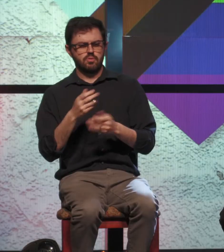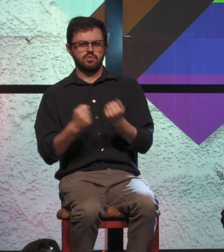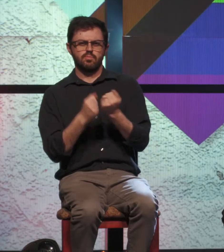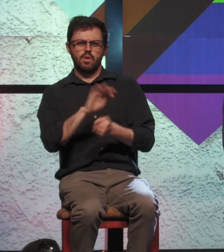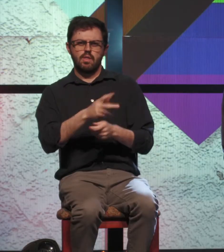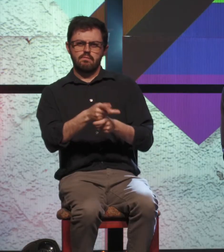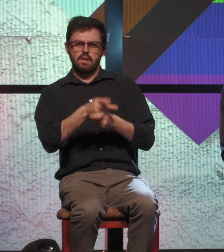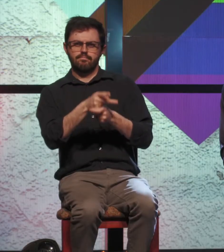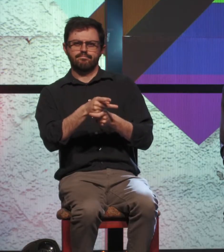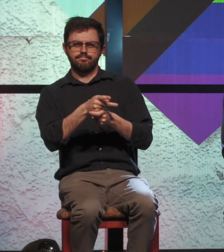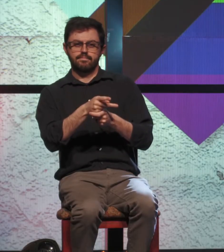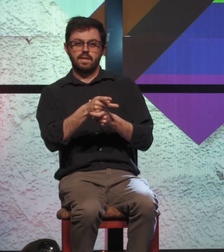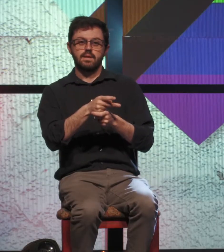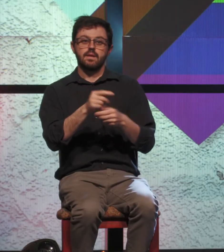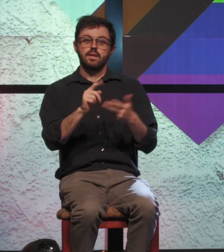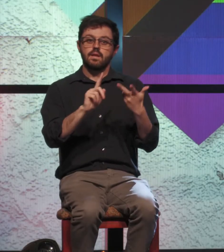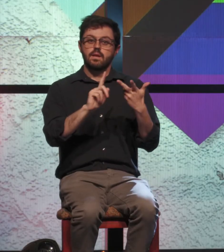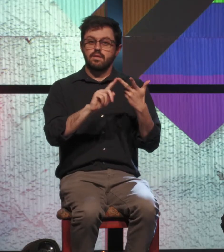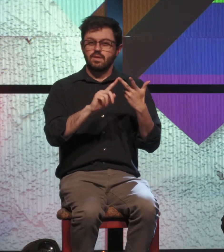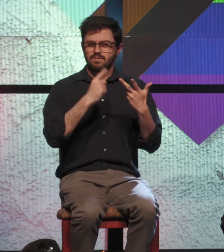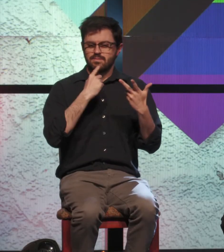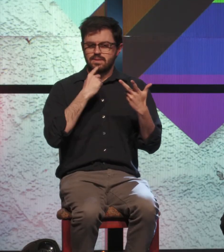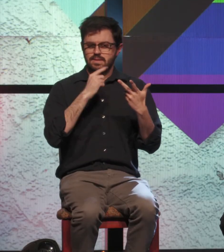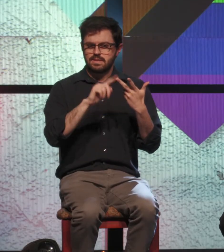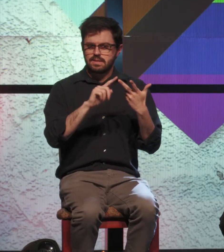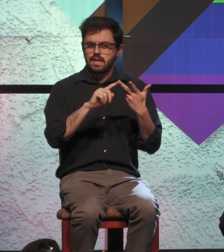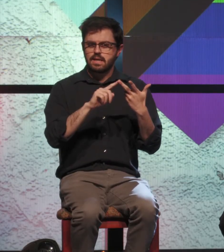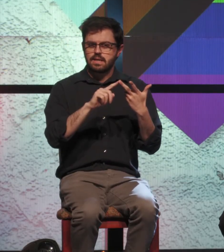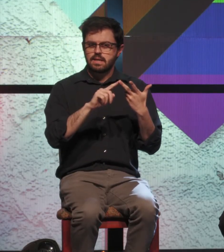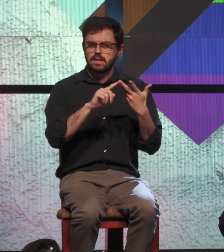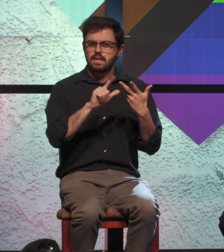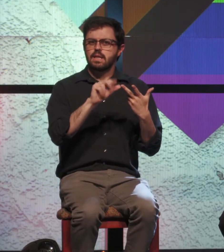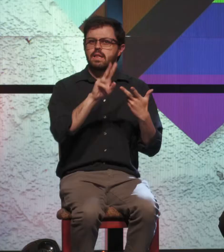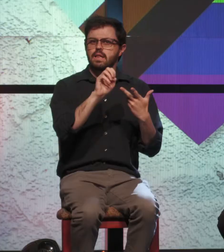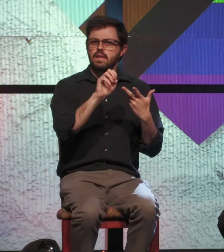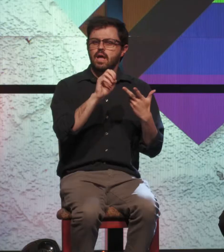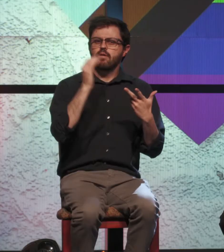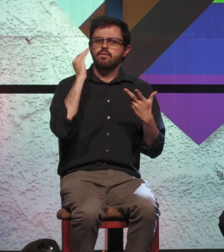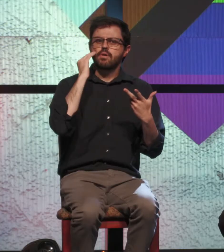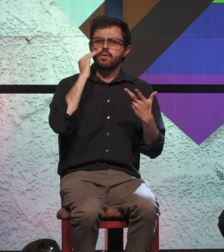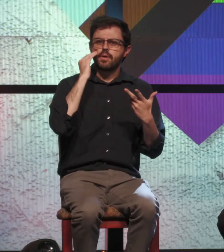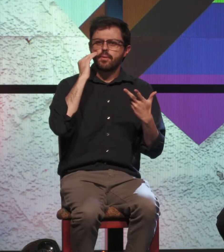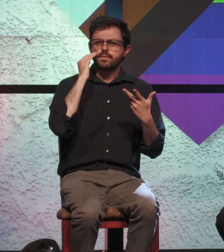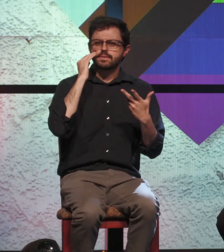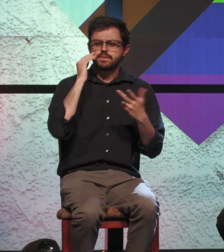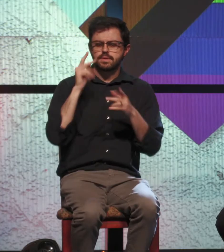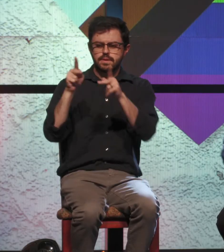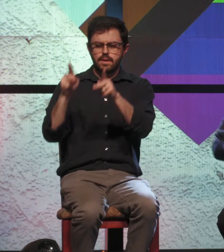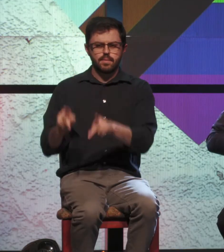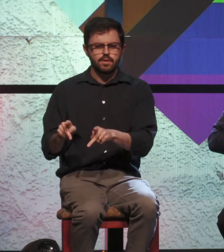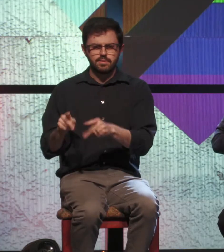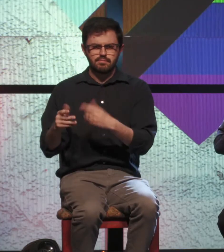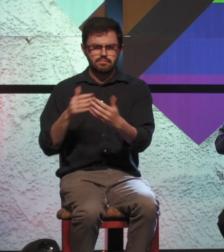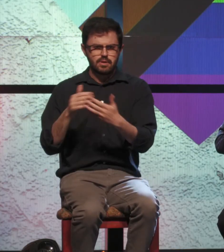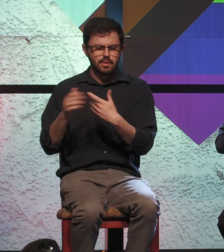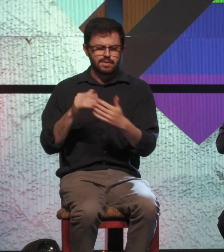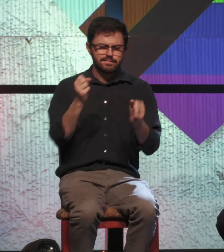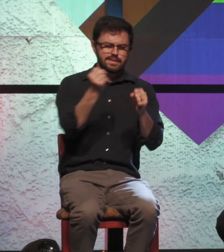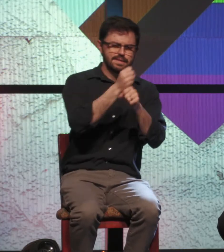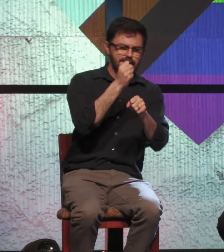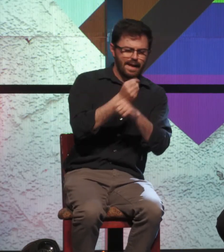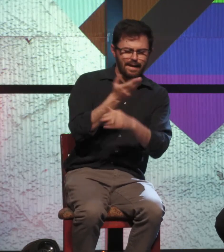then we said that a love that is louder than separation knows a person beyond stats and facts. And we talked about this idea